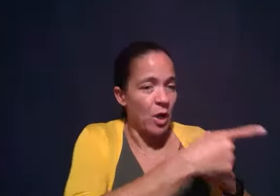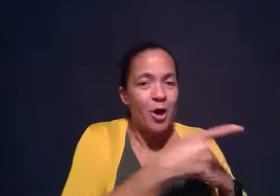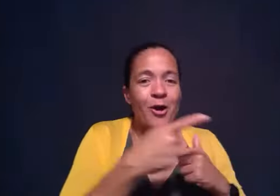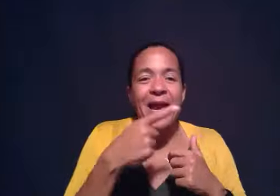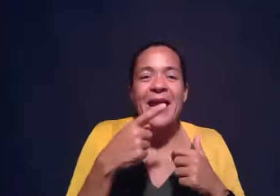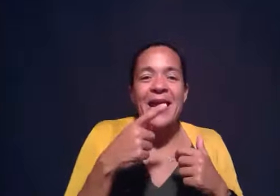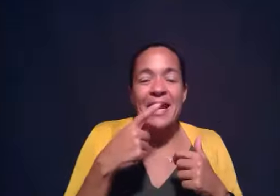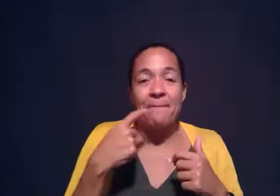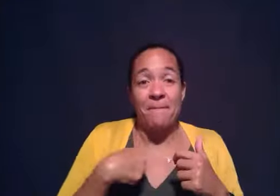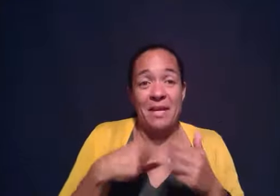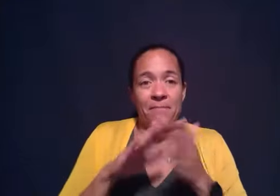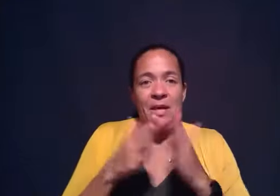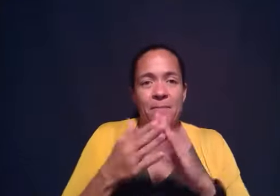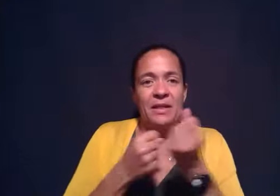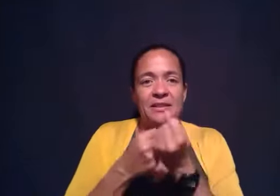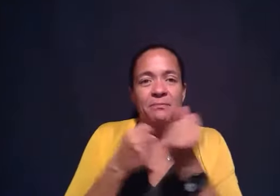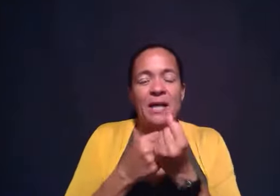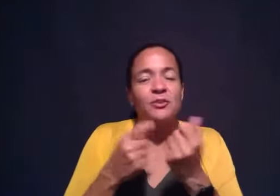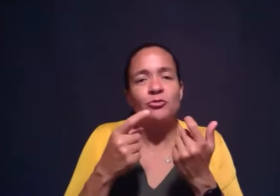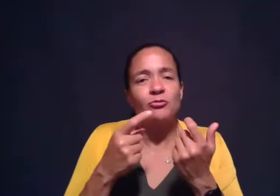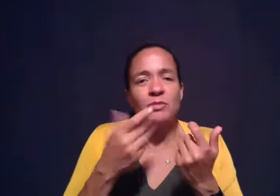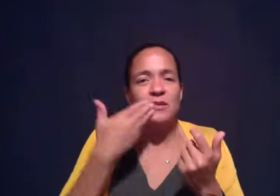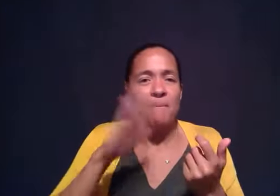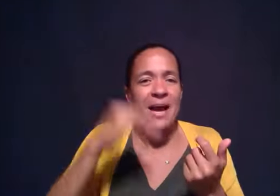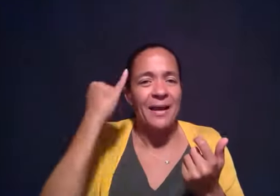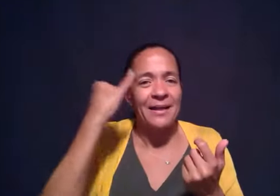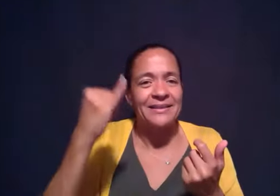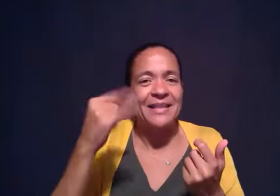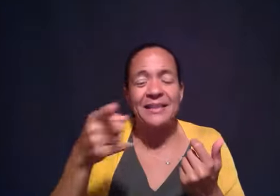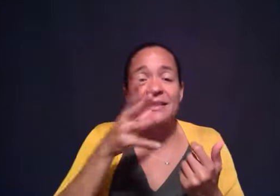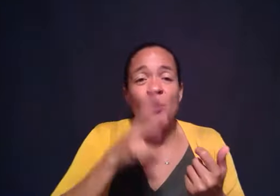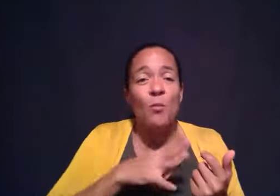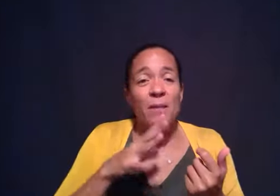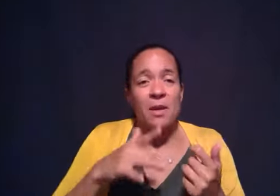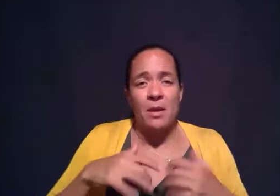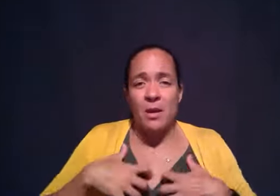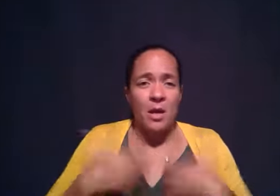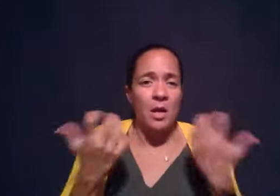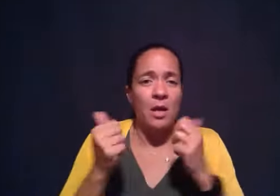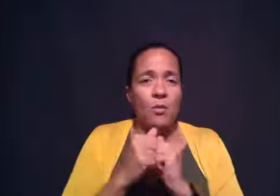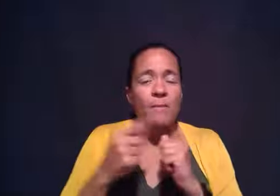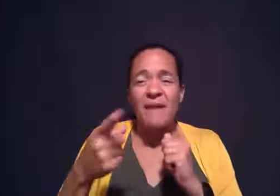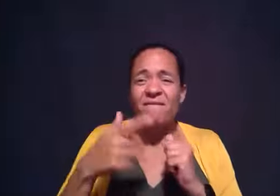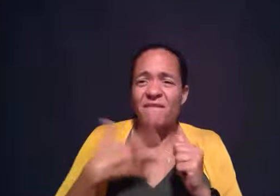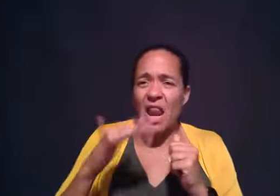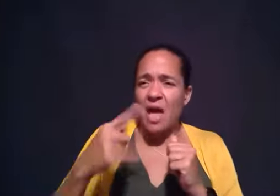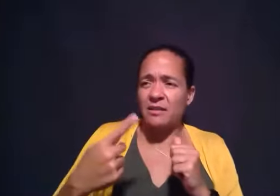me, and I felt attacked, and I felt betrayed, and I didn't have anybody who was talking sense to